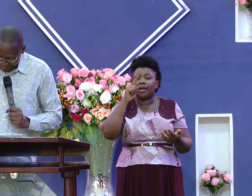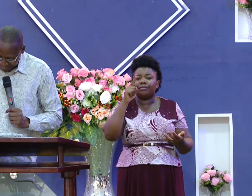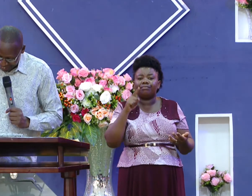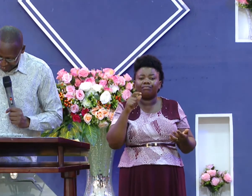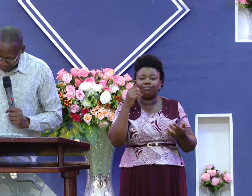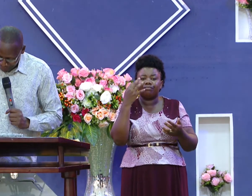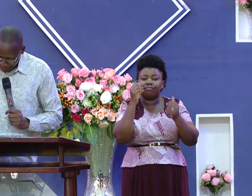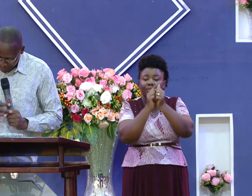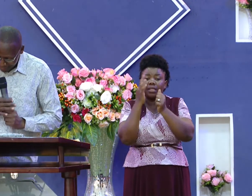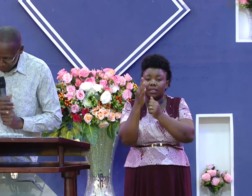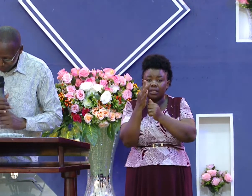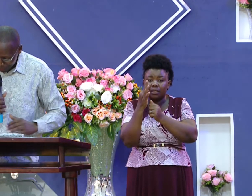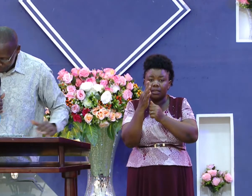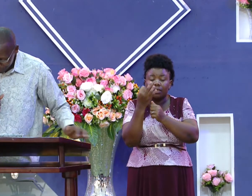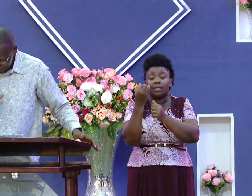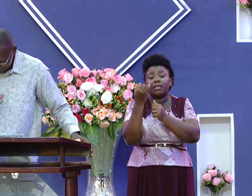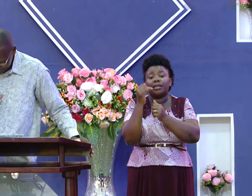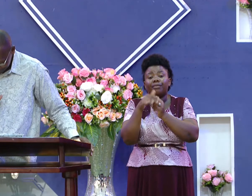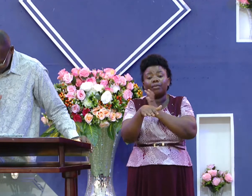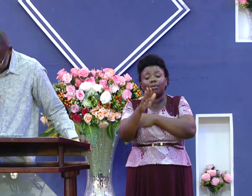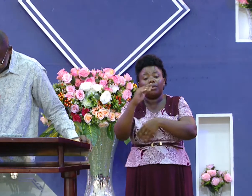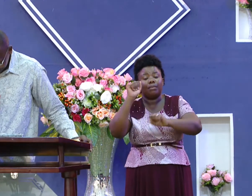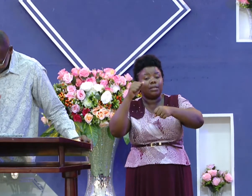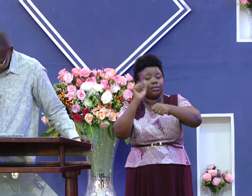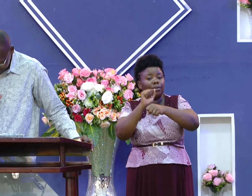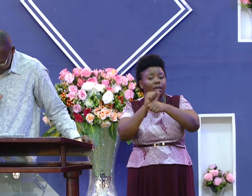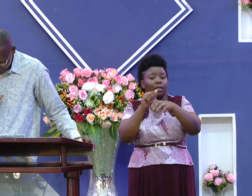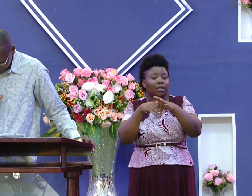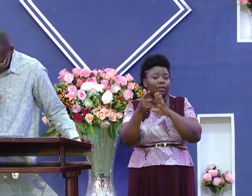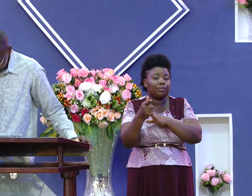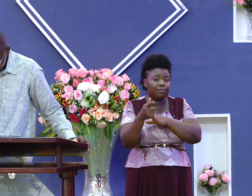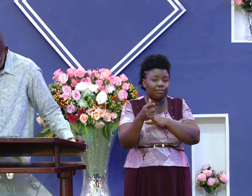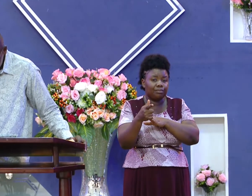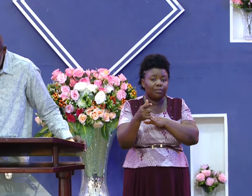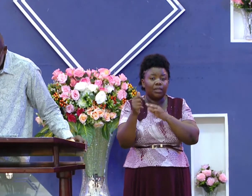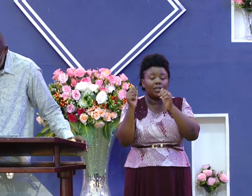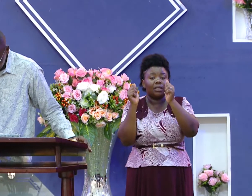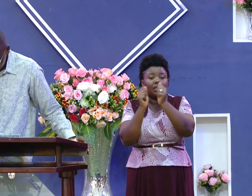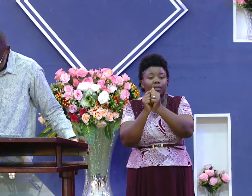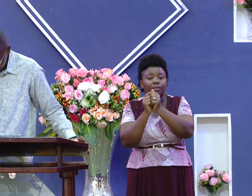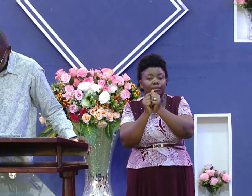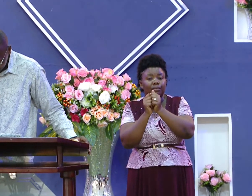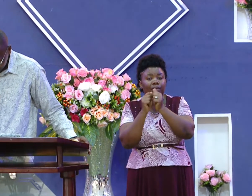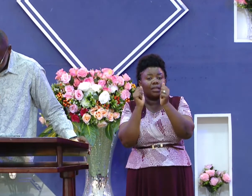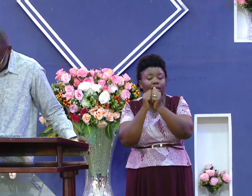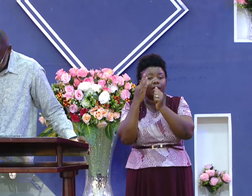Hearken to 13. If the Lord is to do a work in you.